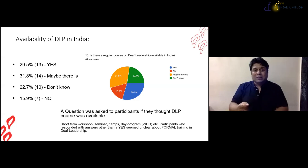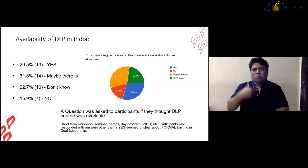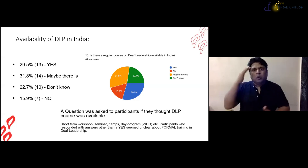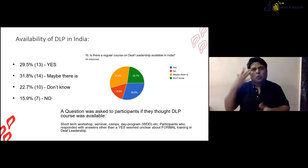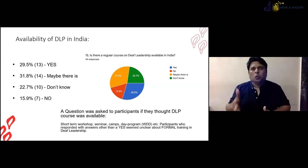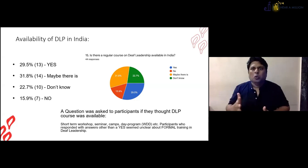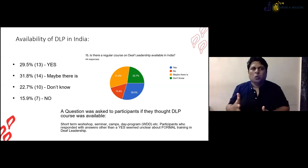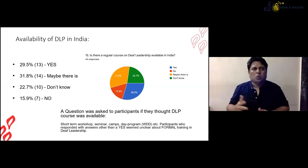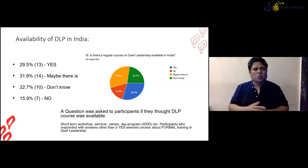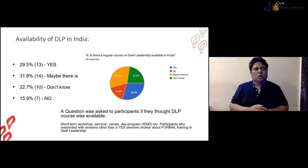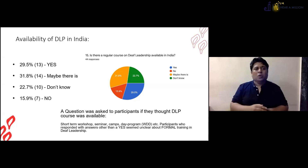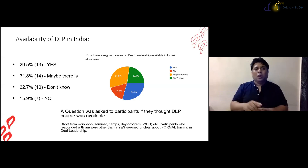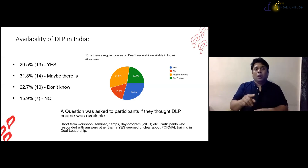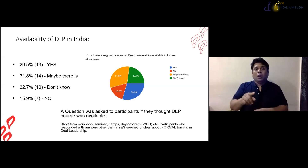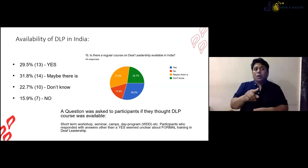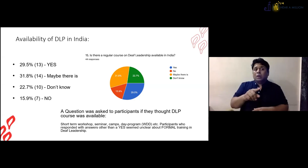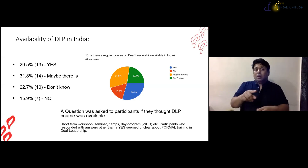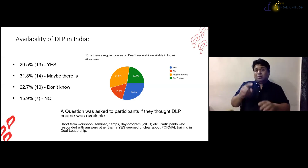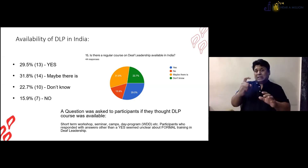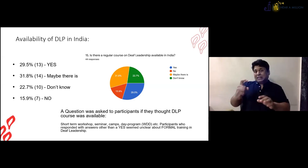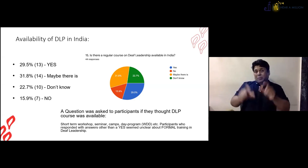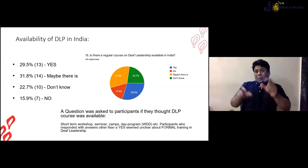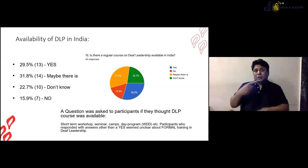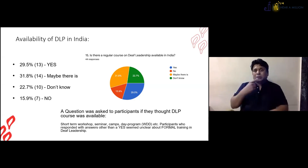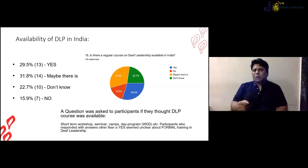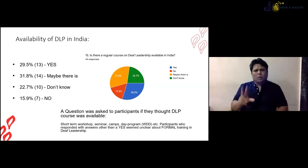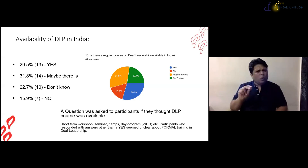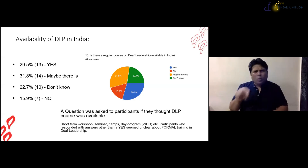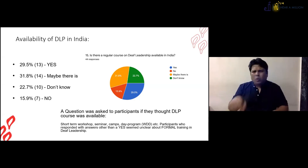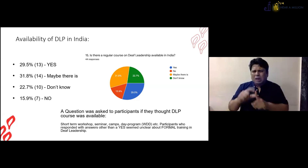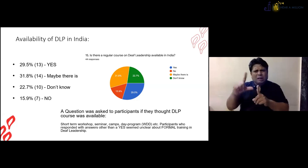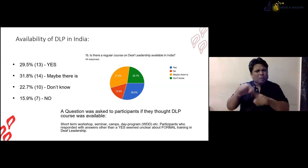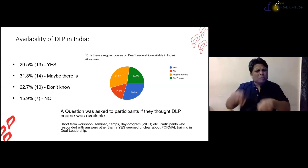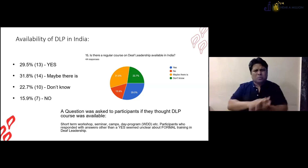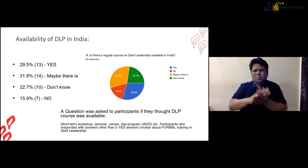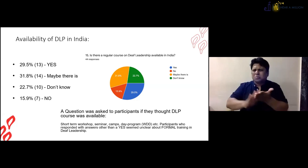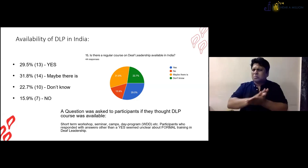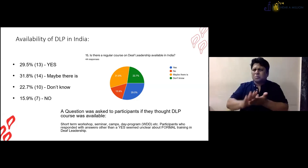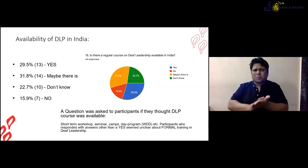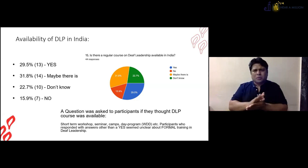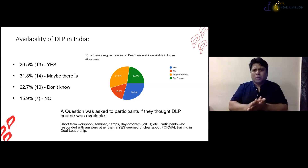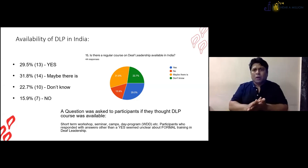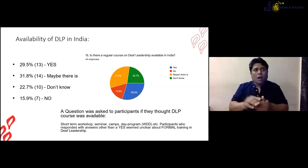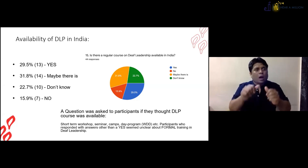10 people said that we don't know. And 7 people said that no, there's no